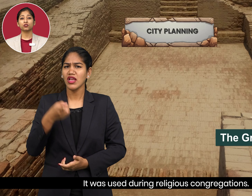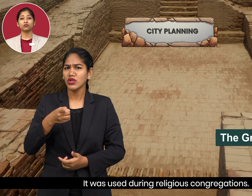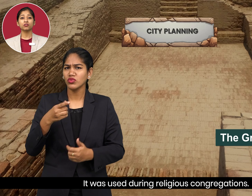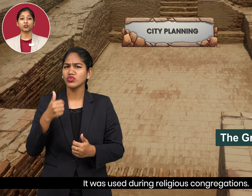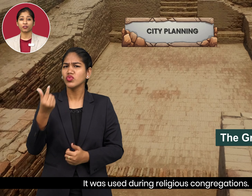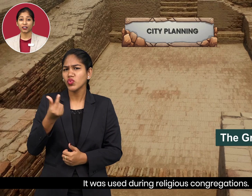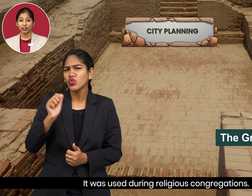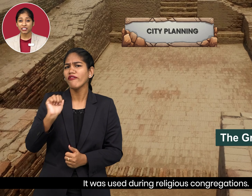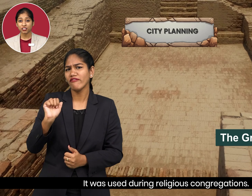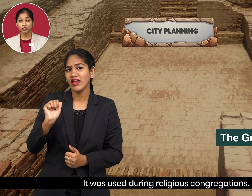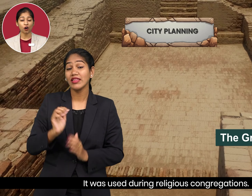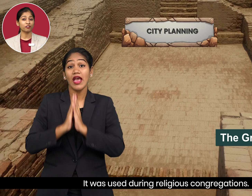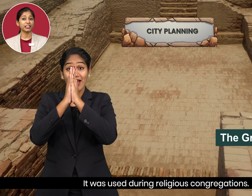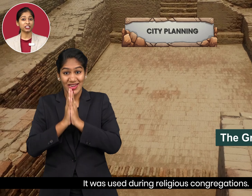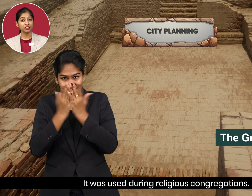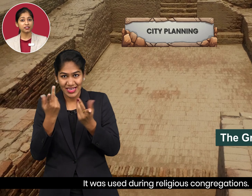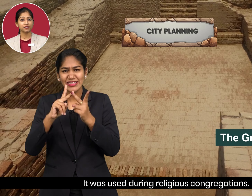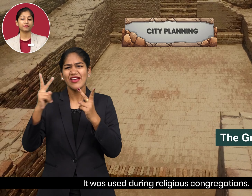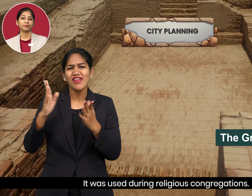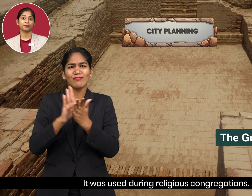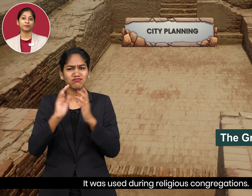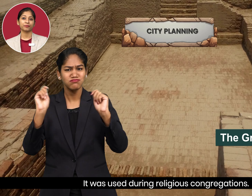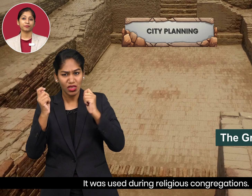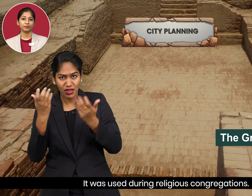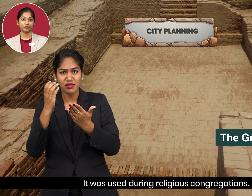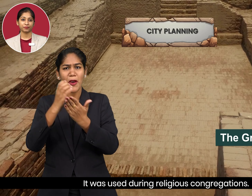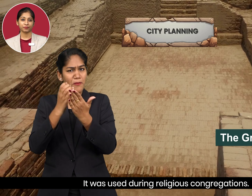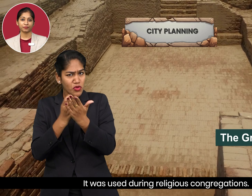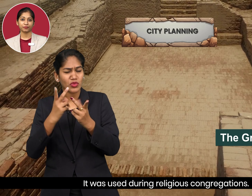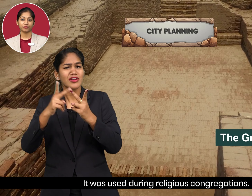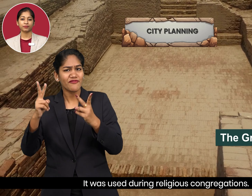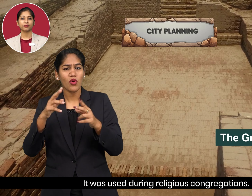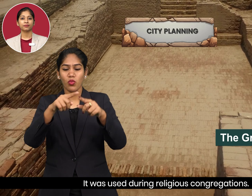It was used during religious congregations,